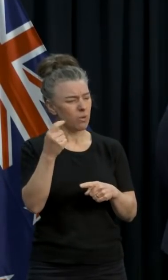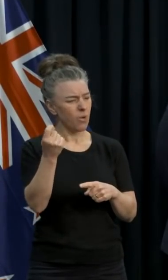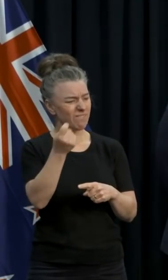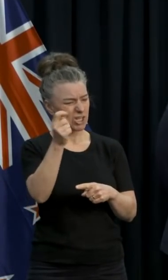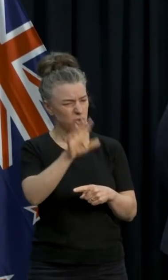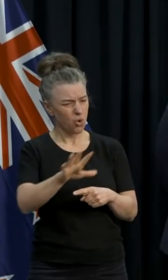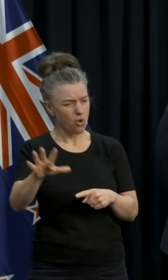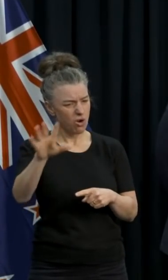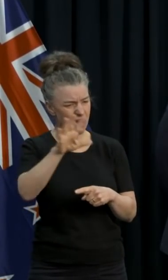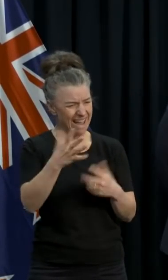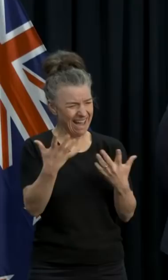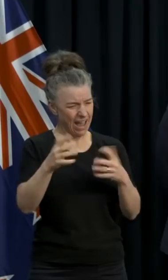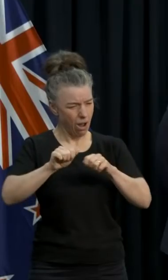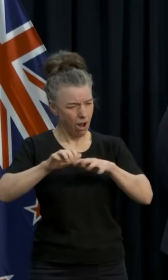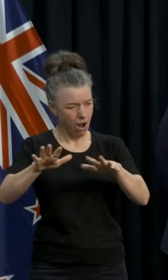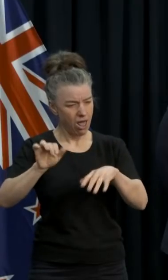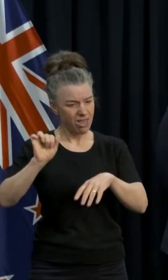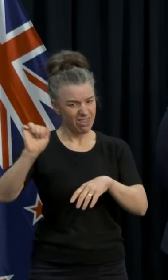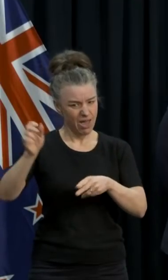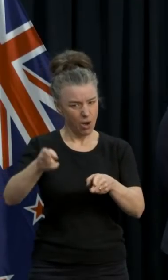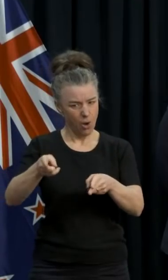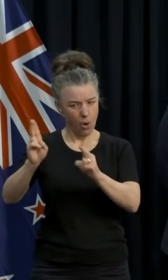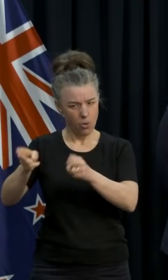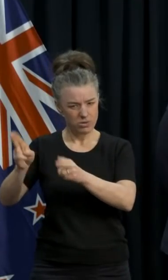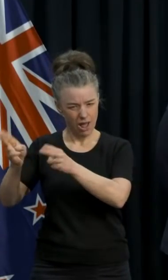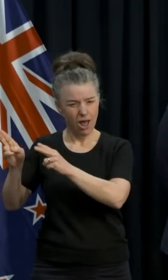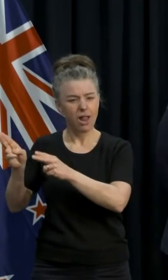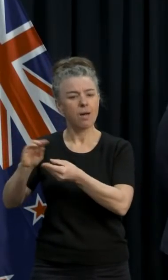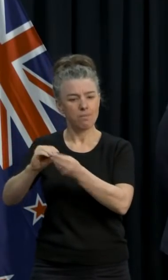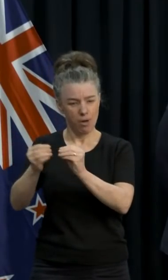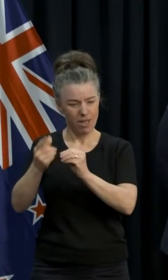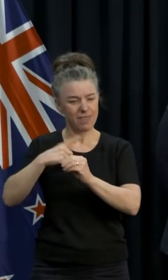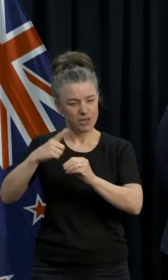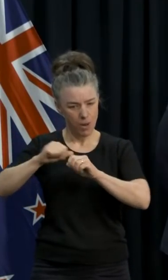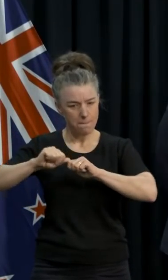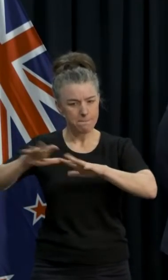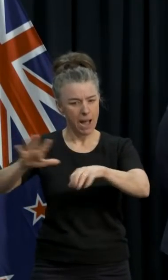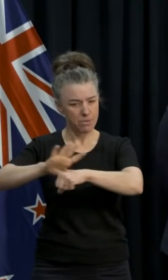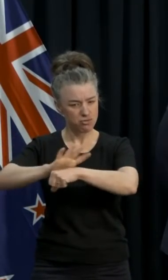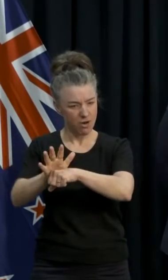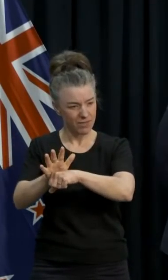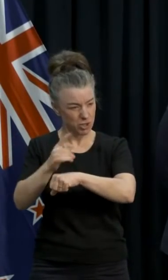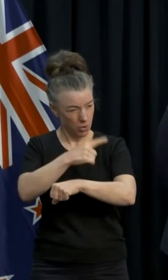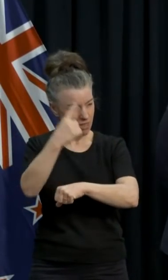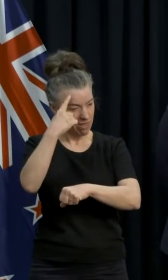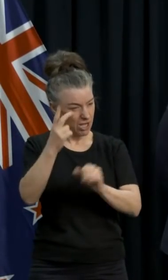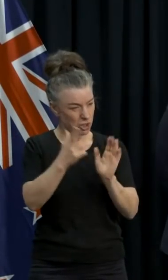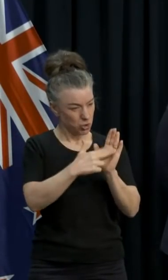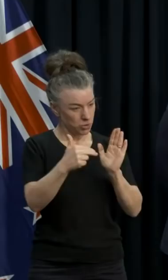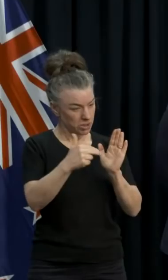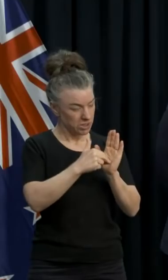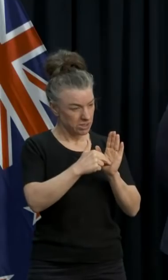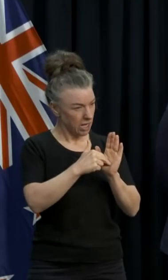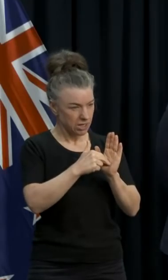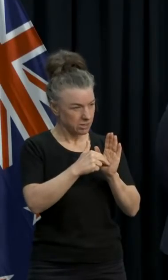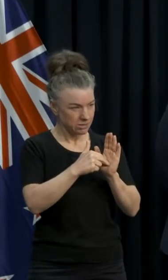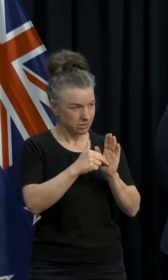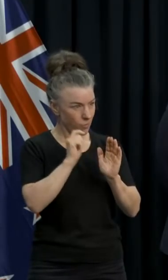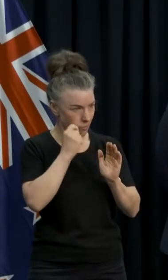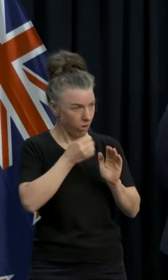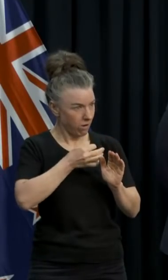It seemed like their managed isolation facilities were a big part of it. Are you confident that our managed isolation facilities wouldn't let something like that